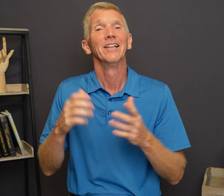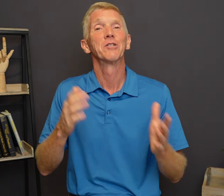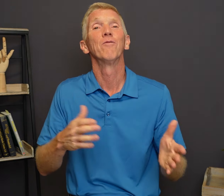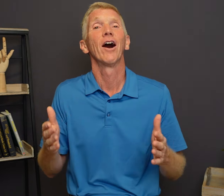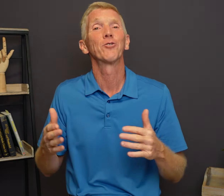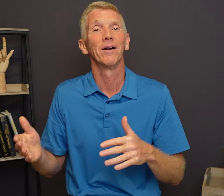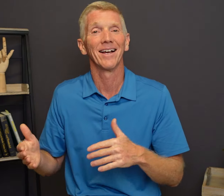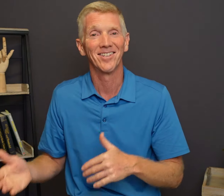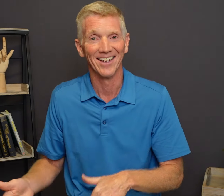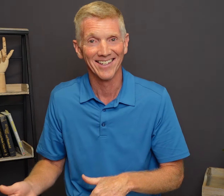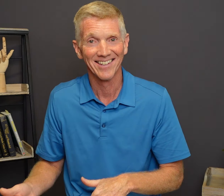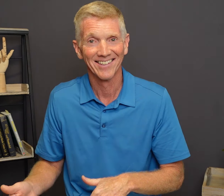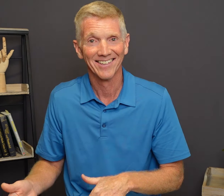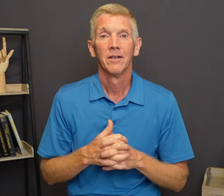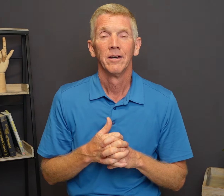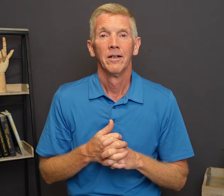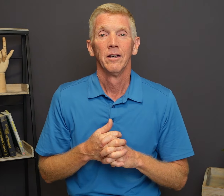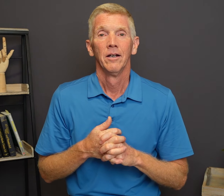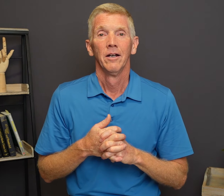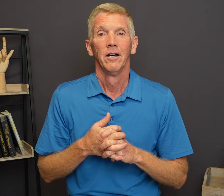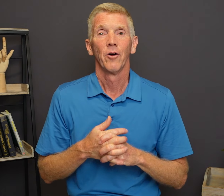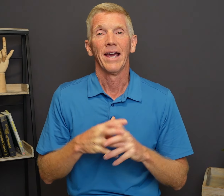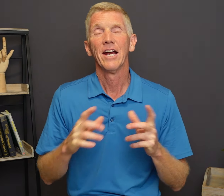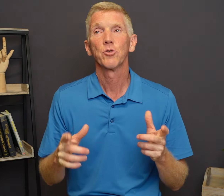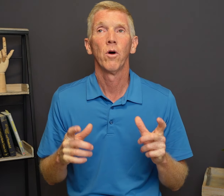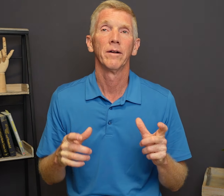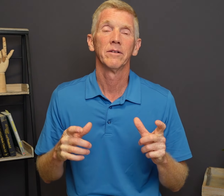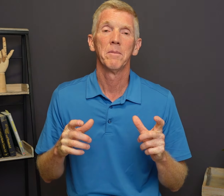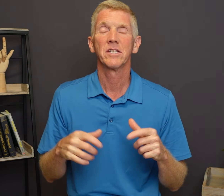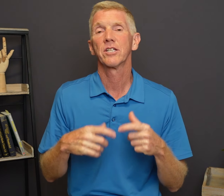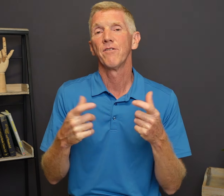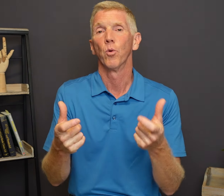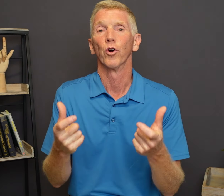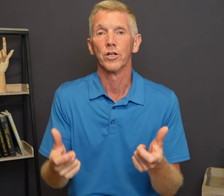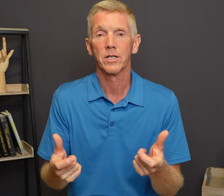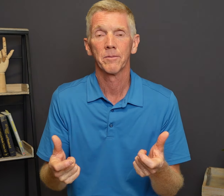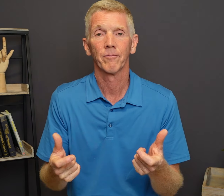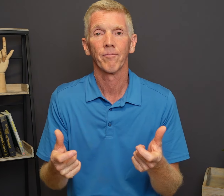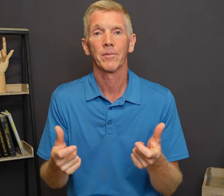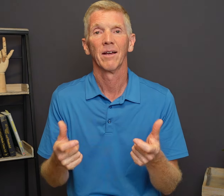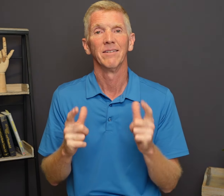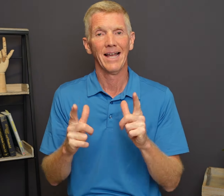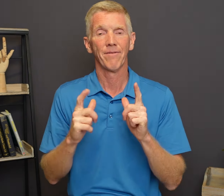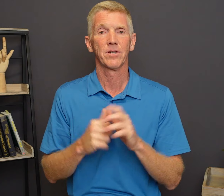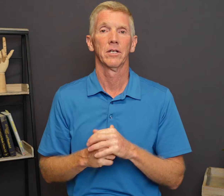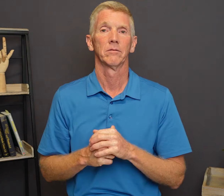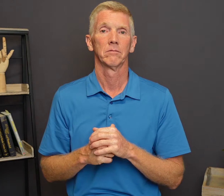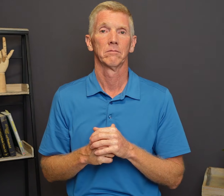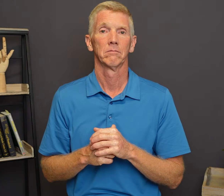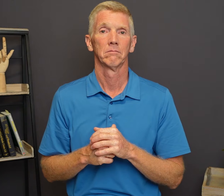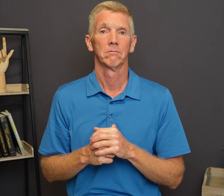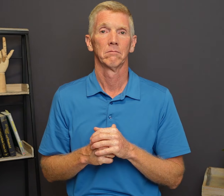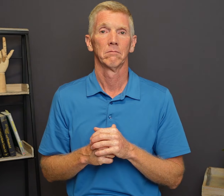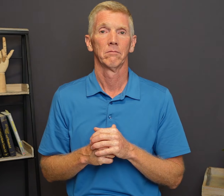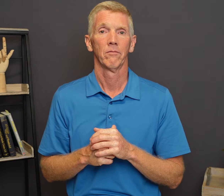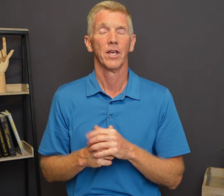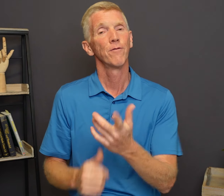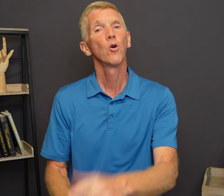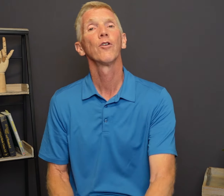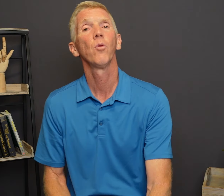move on to our next sentence. Okay, here's one. Let me just give you the words. Left. If you heard the